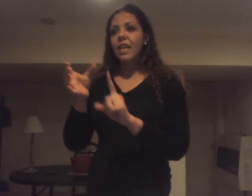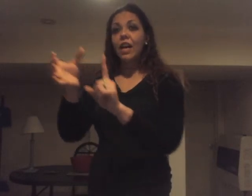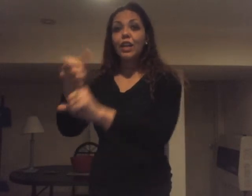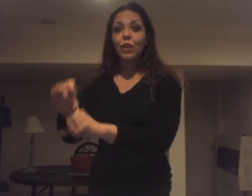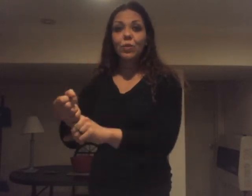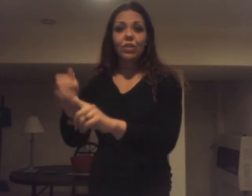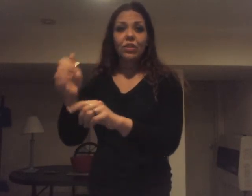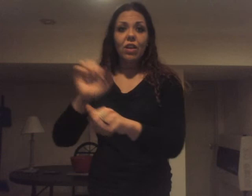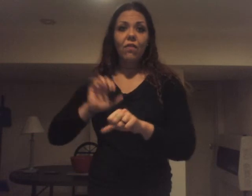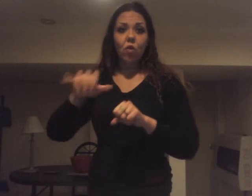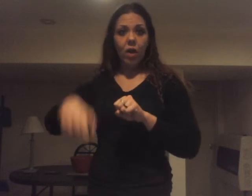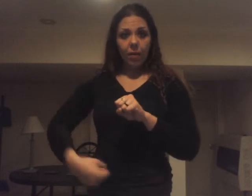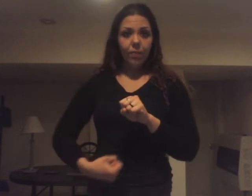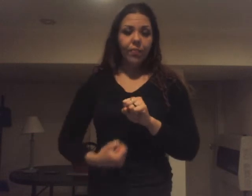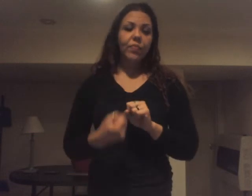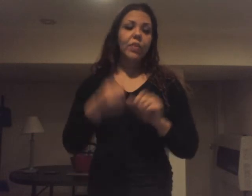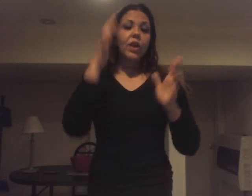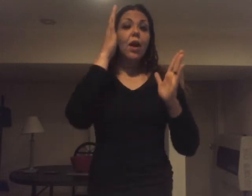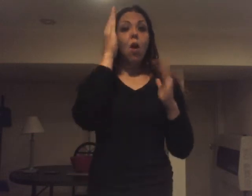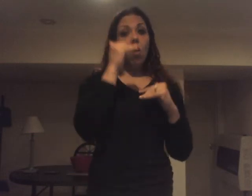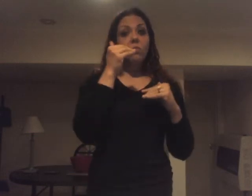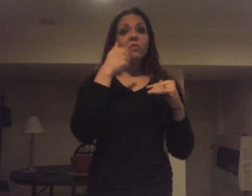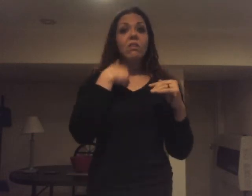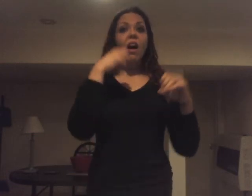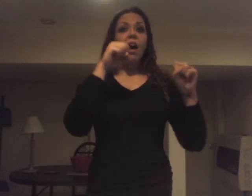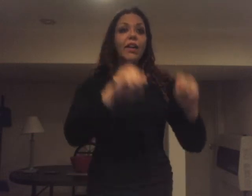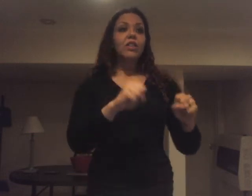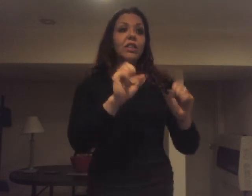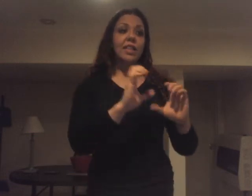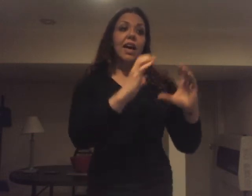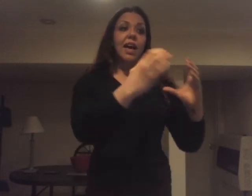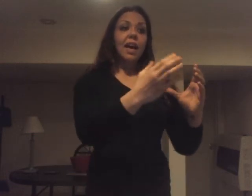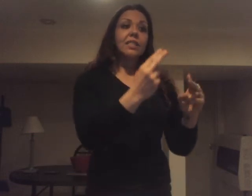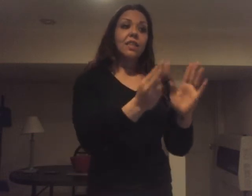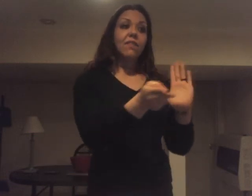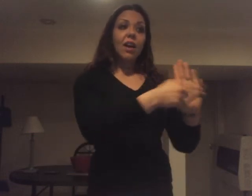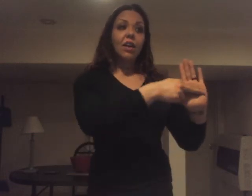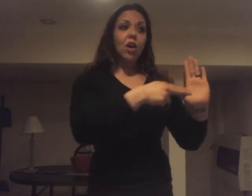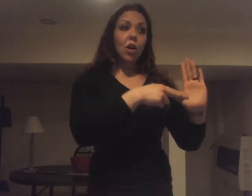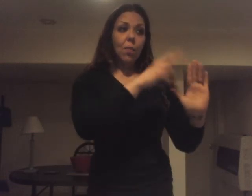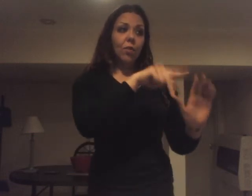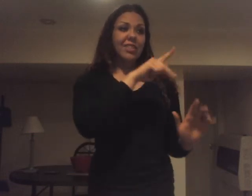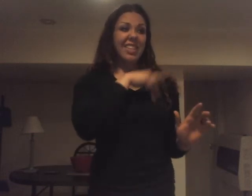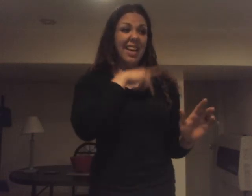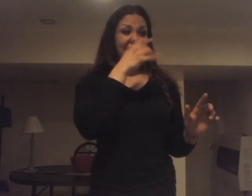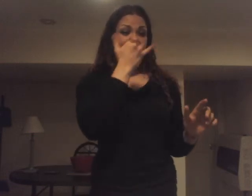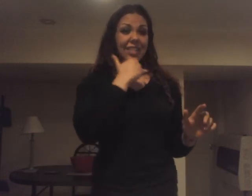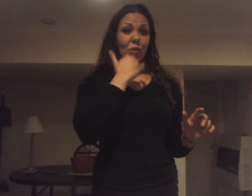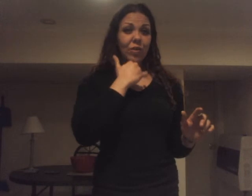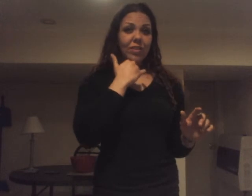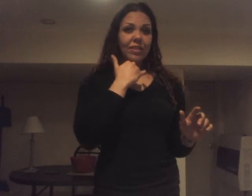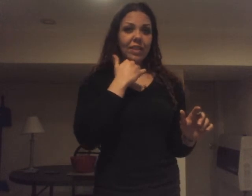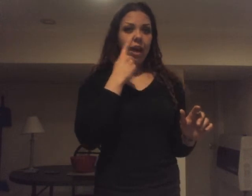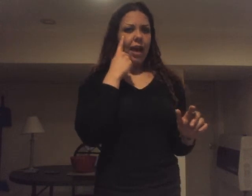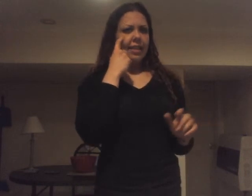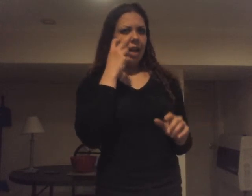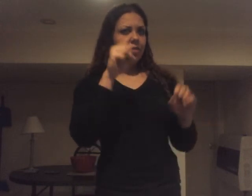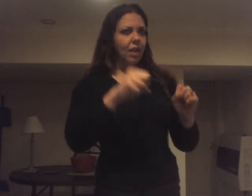could classify her as personality disordered so that doubts could be raised regarding the credibility of her